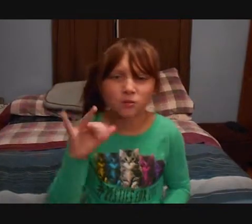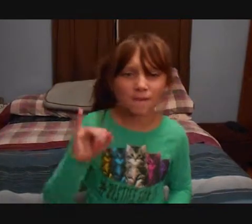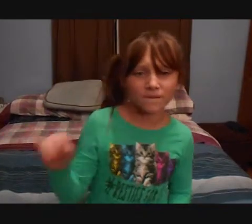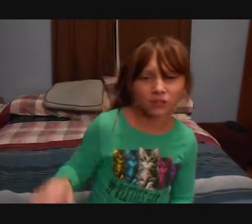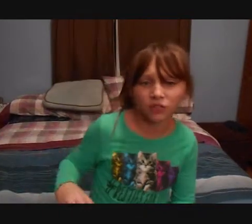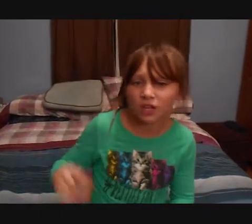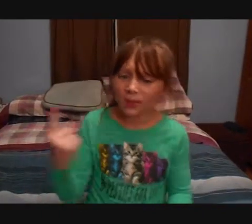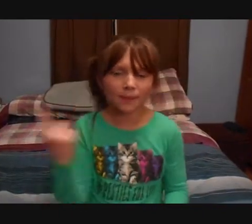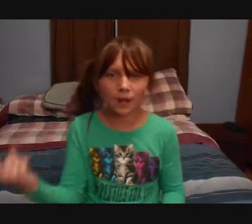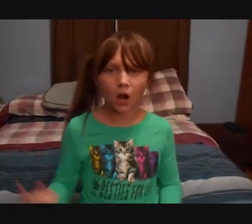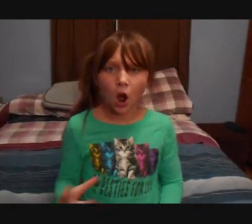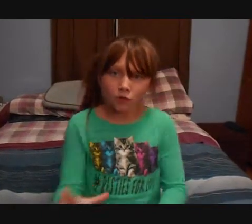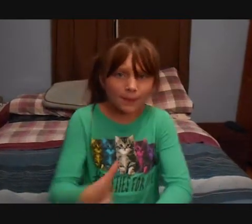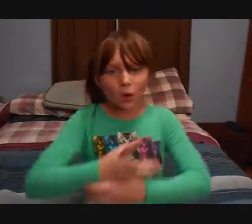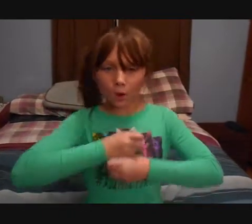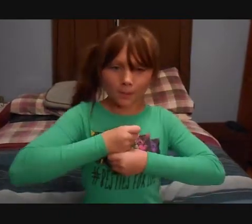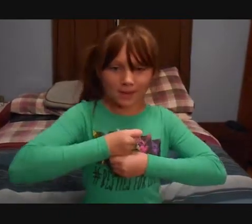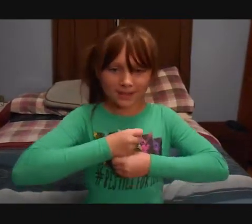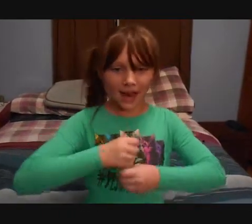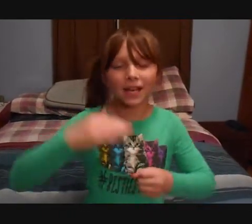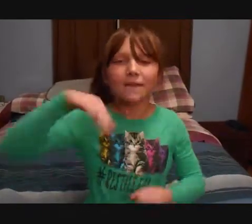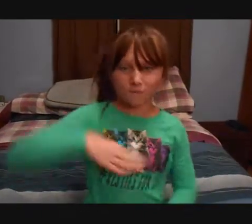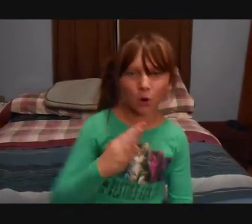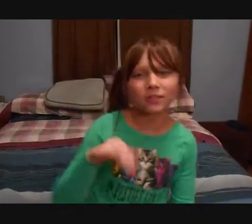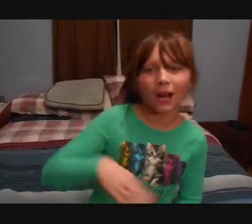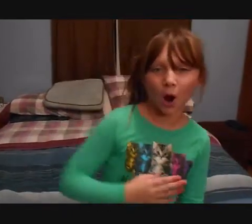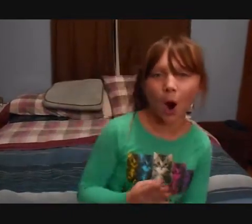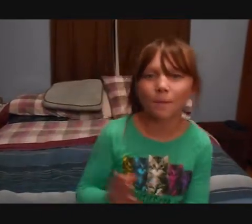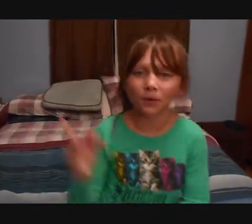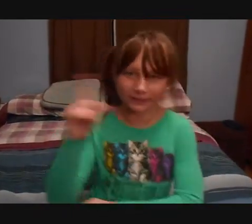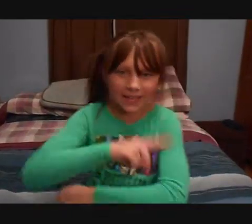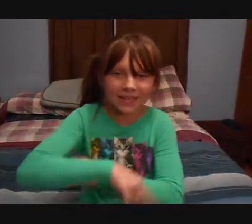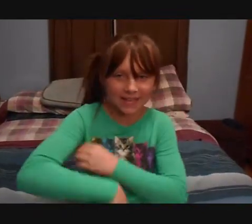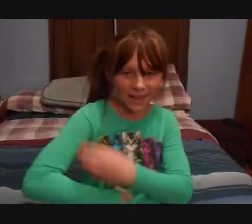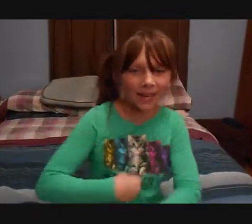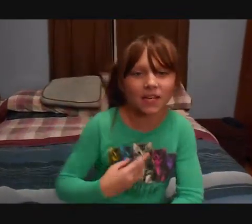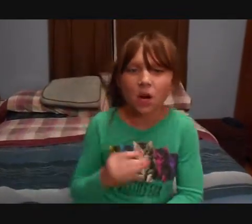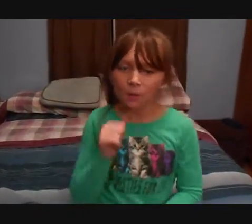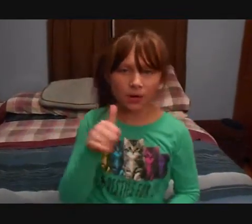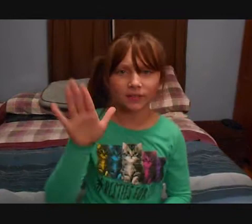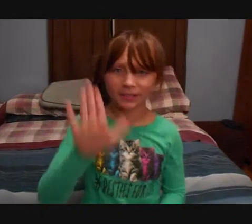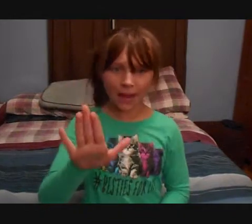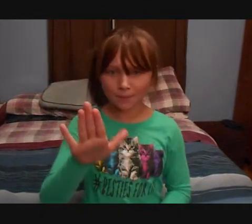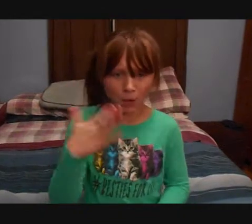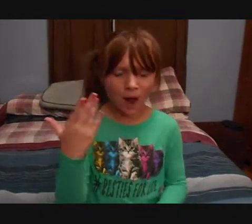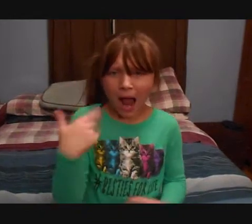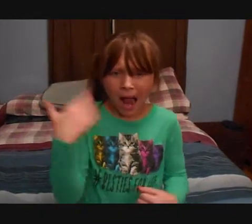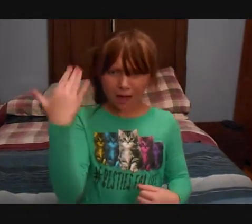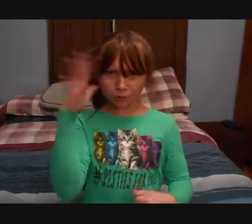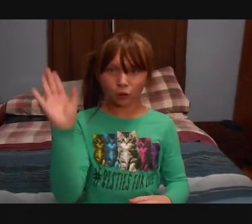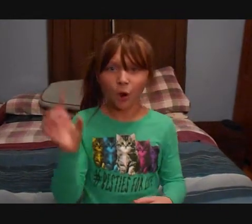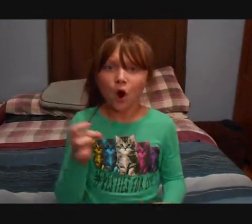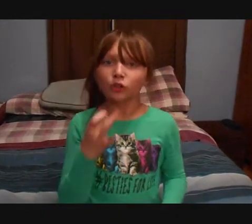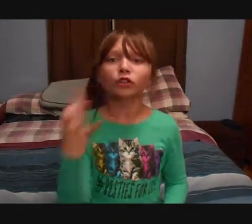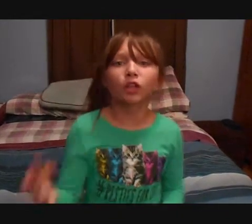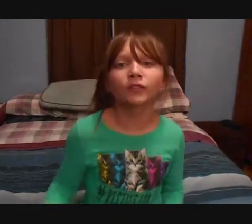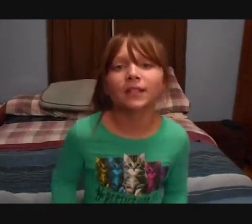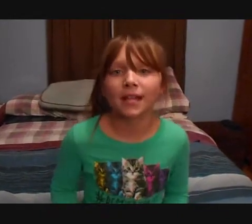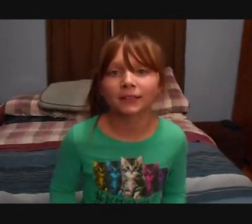new invention Something grabs a hold of me tightly, flow like a harpoon daily and nightly Will it ever stop? Yo, I don't know, turn off the lights